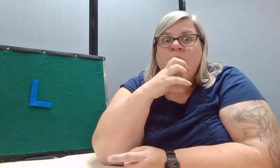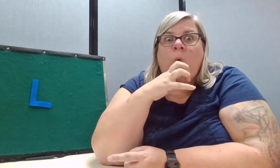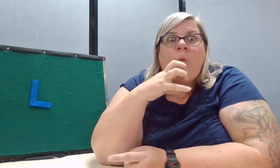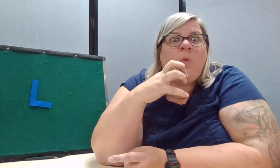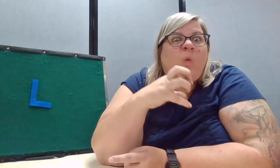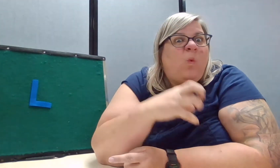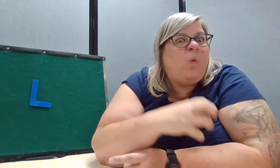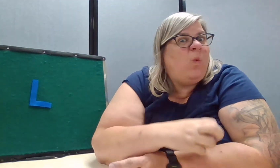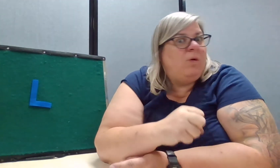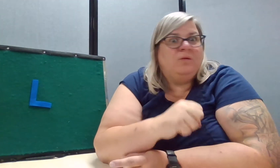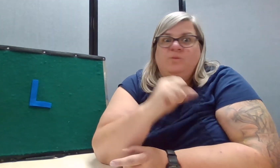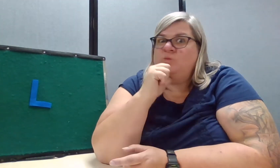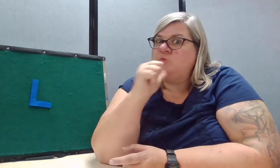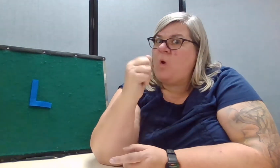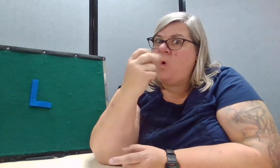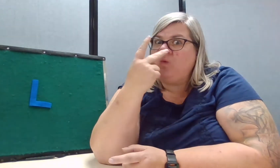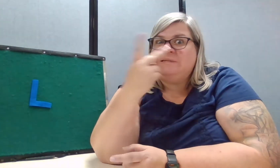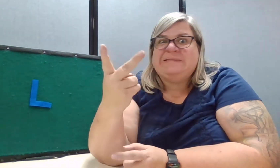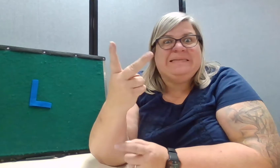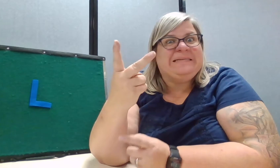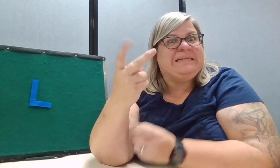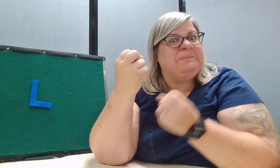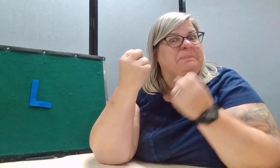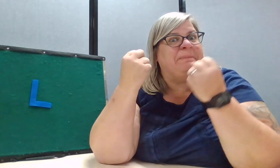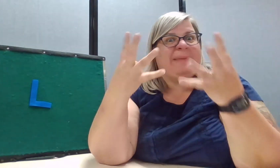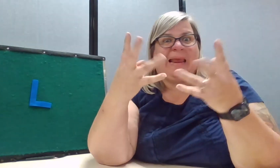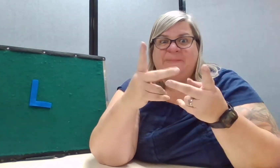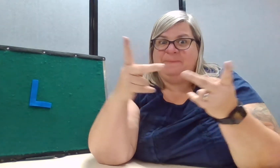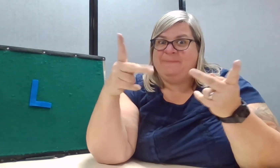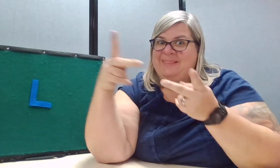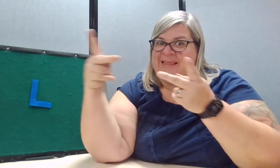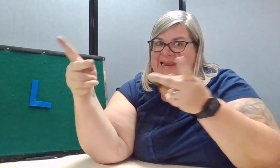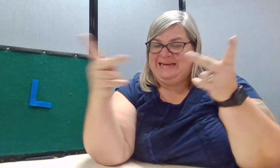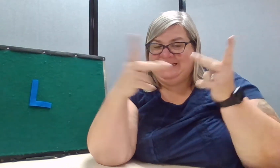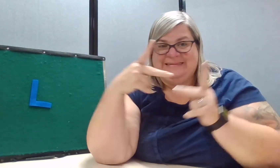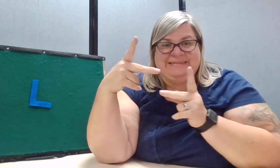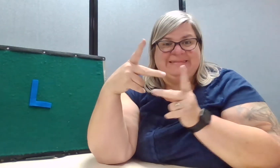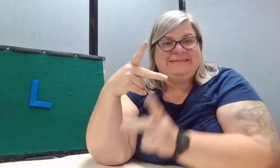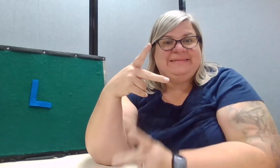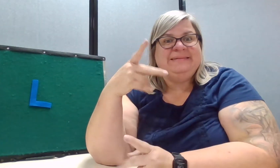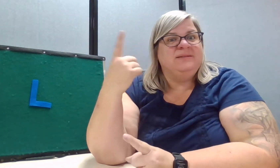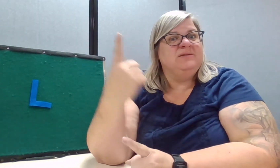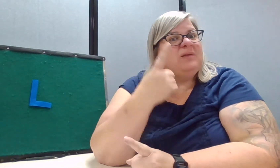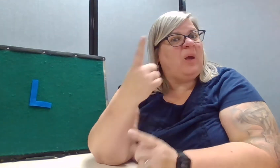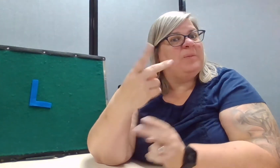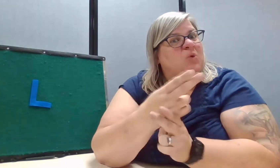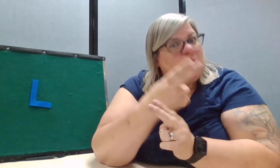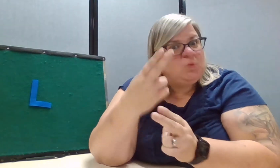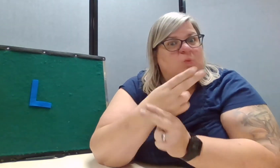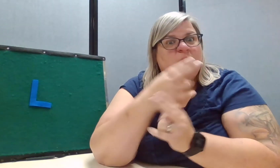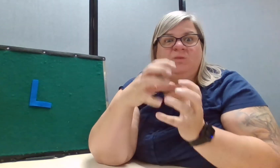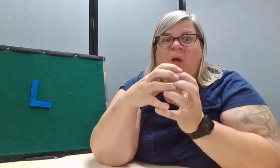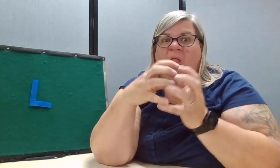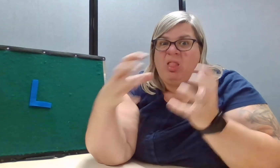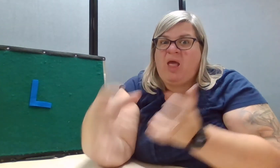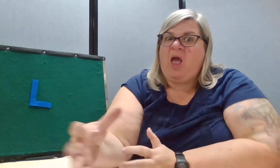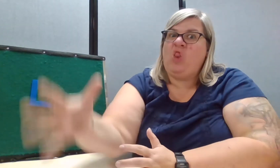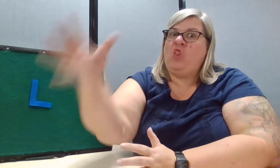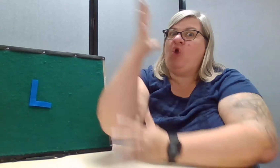Now this is an old piece of equipment. You don't see it in many places. It was